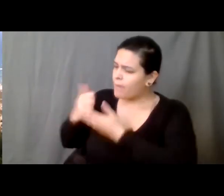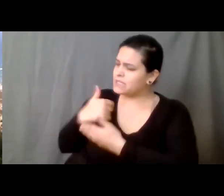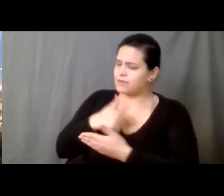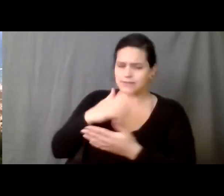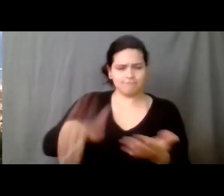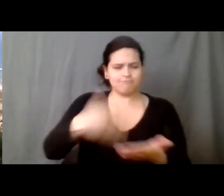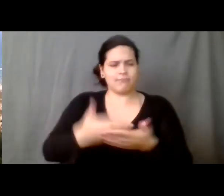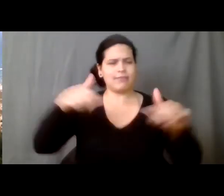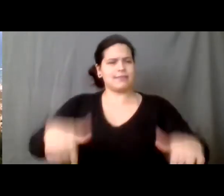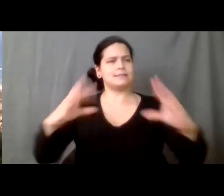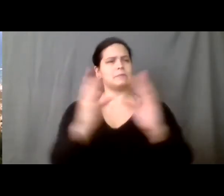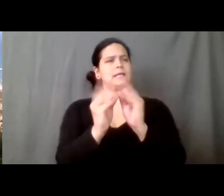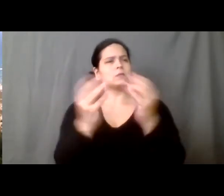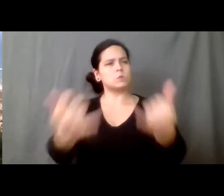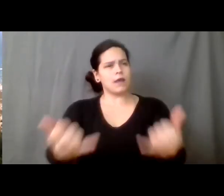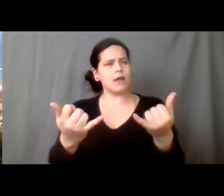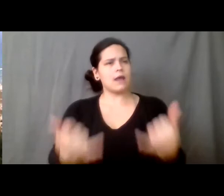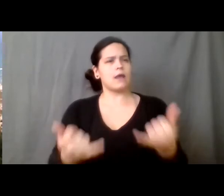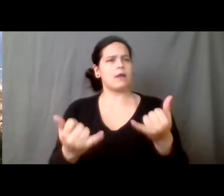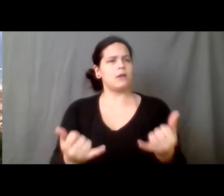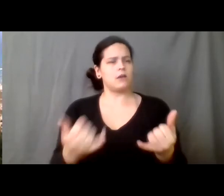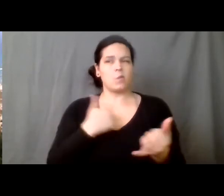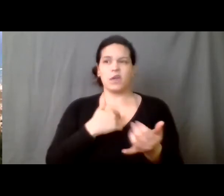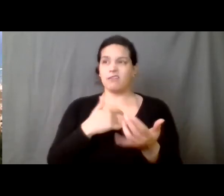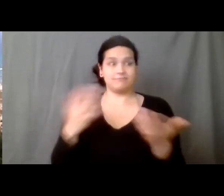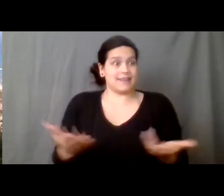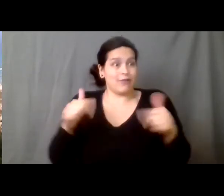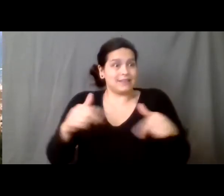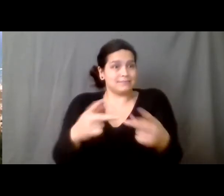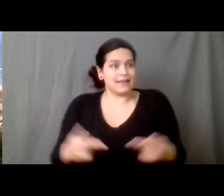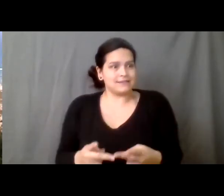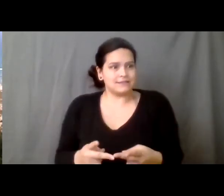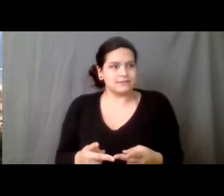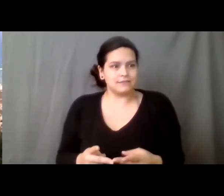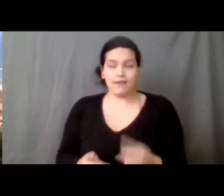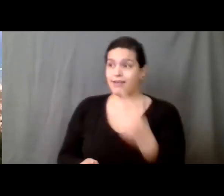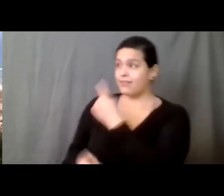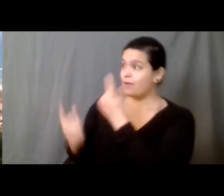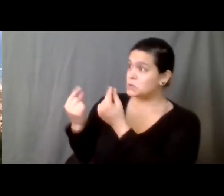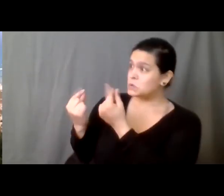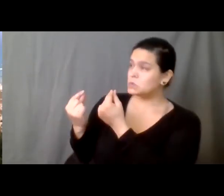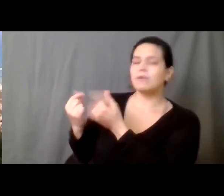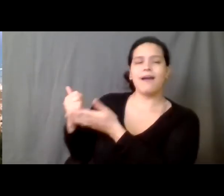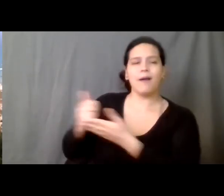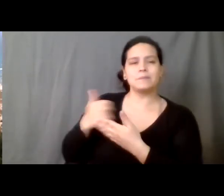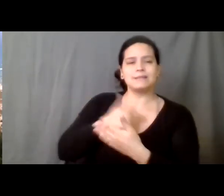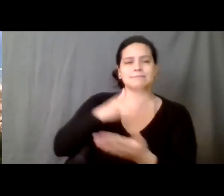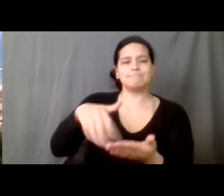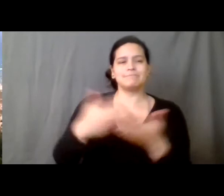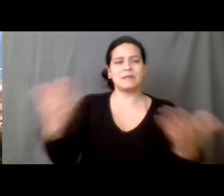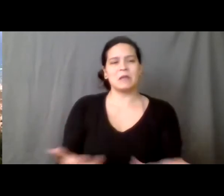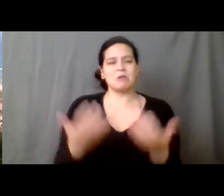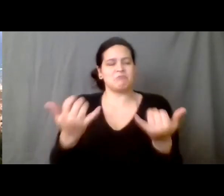right to this place? Because whatever they did got everybody here tonight. And